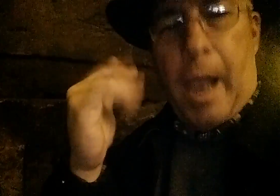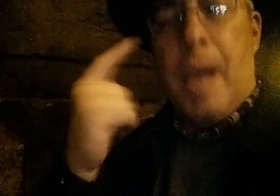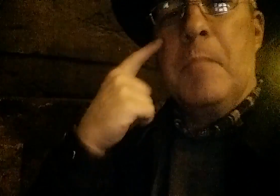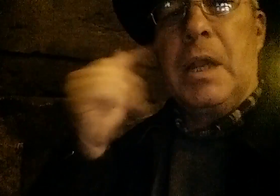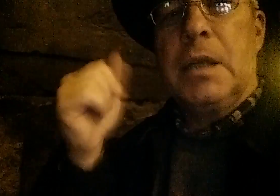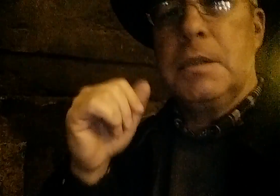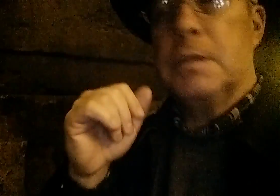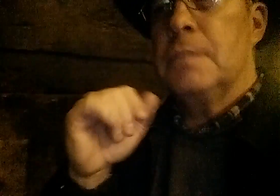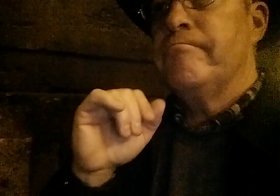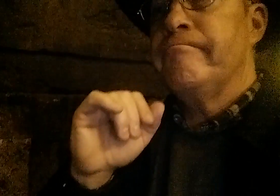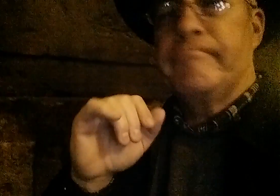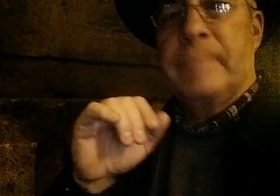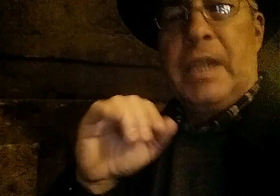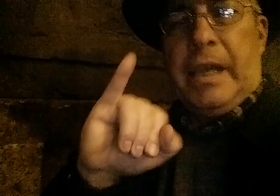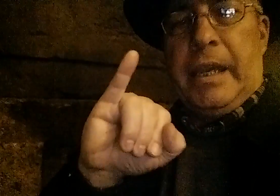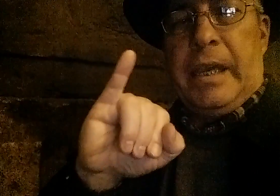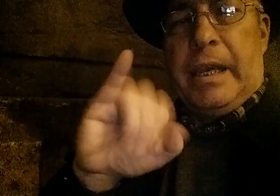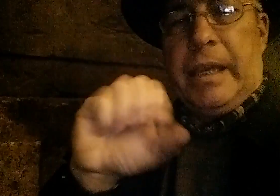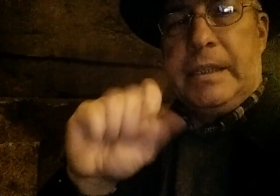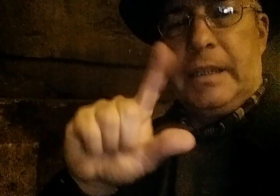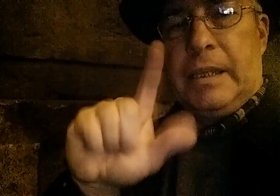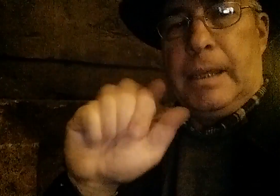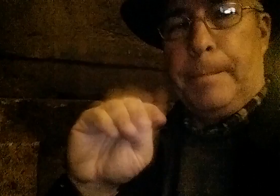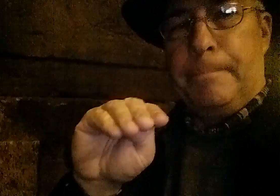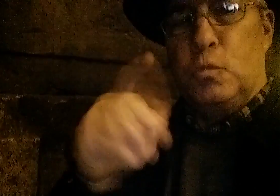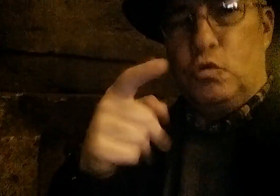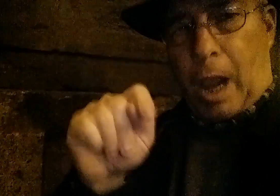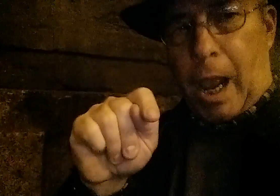but they couldn't destroy them. They're